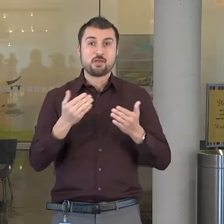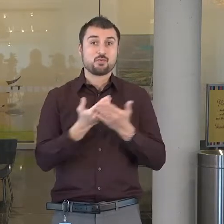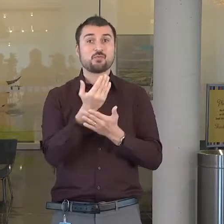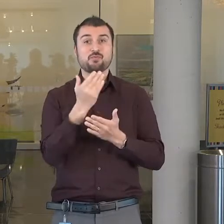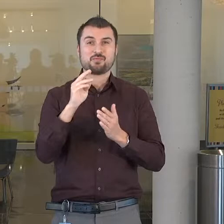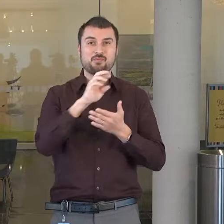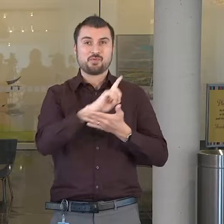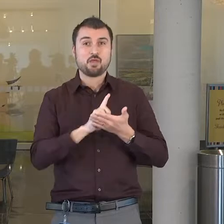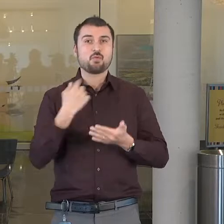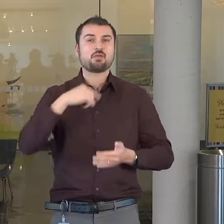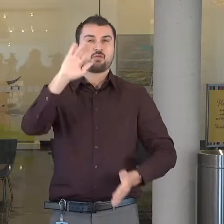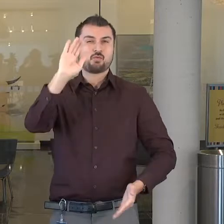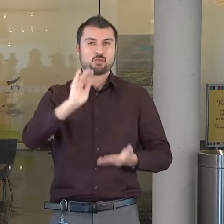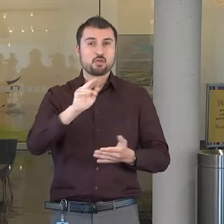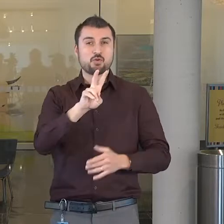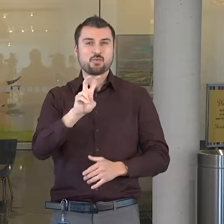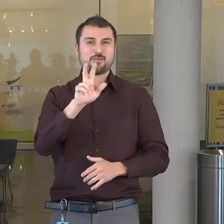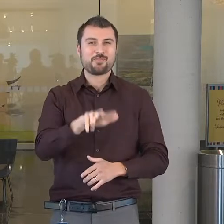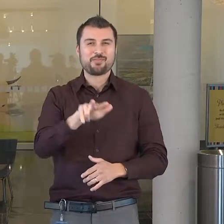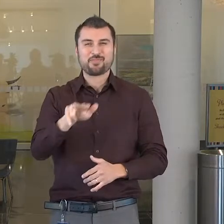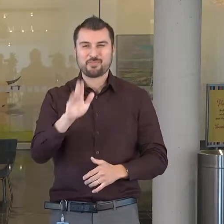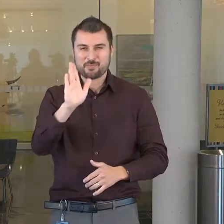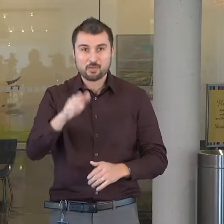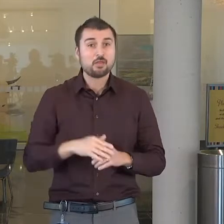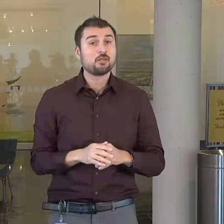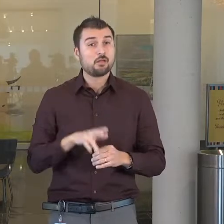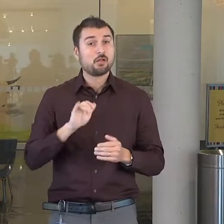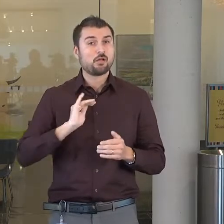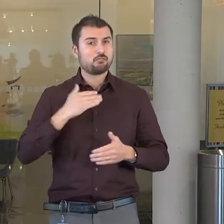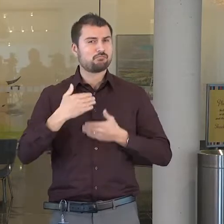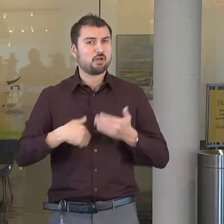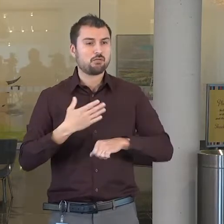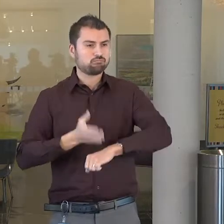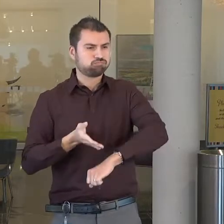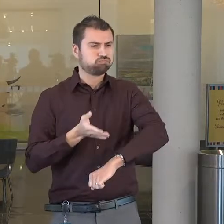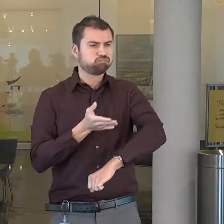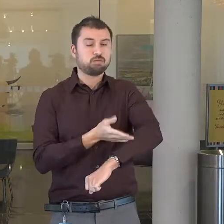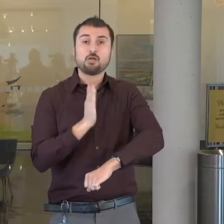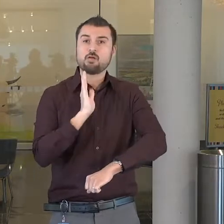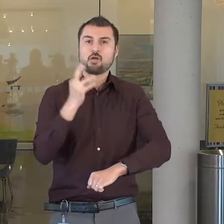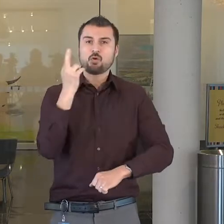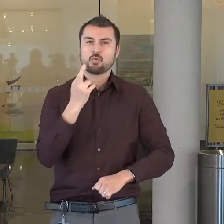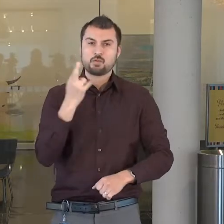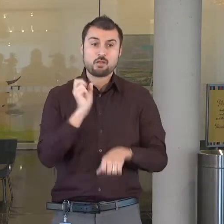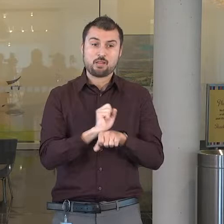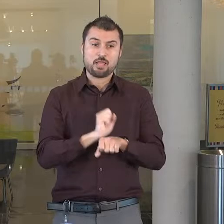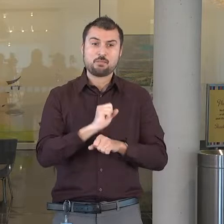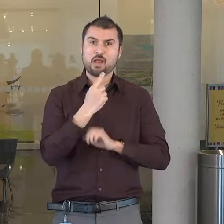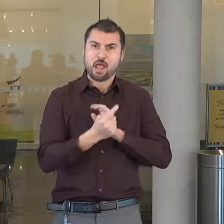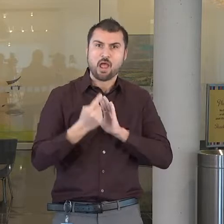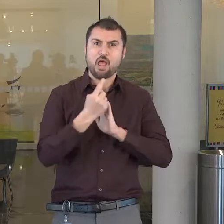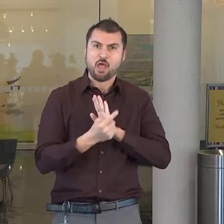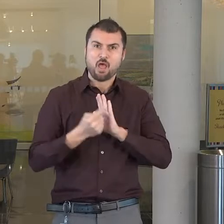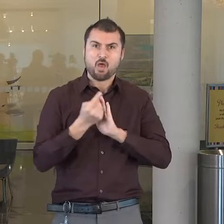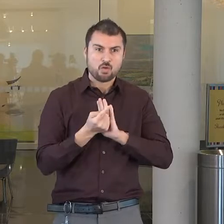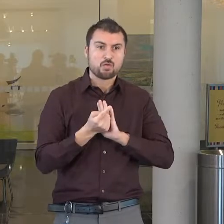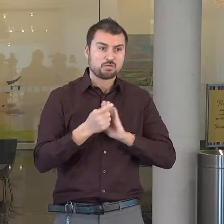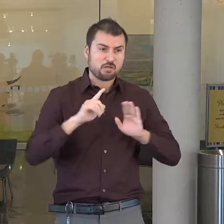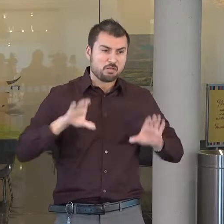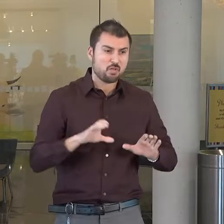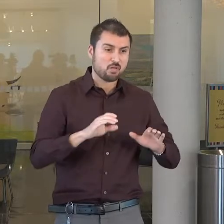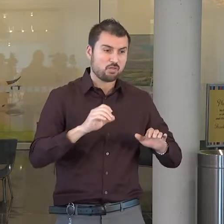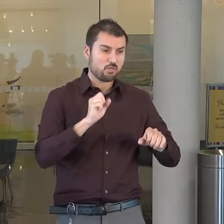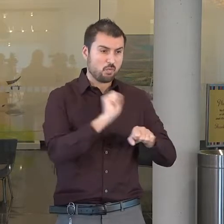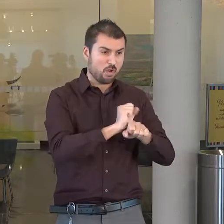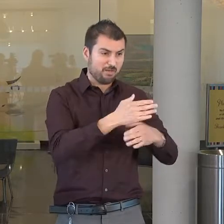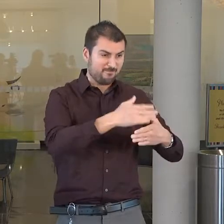to 233. This will improve our process by requiring fewer labor hours to complete the same amount of work. We'll be